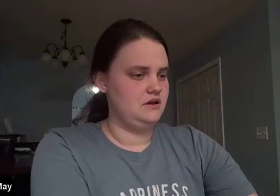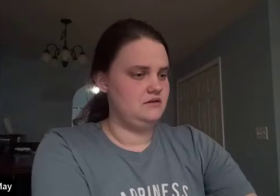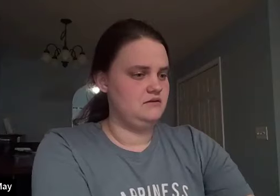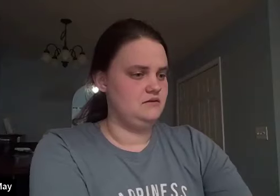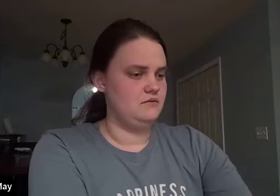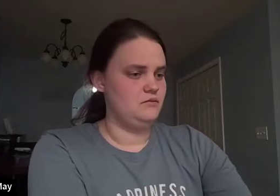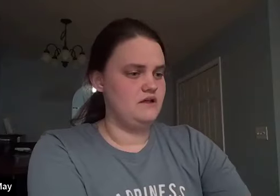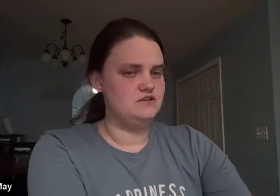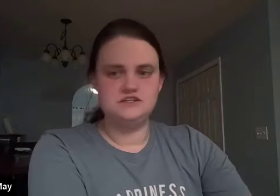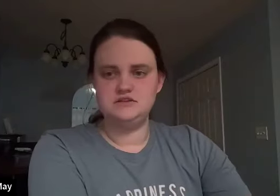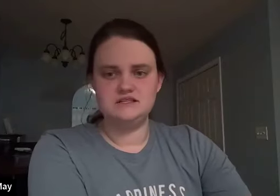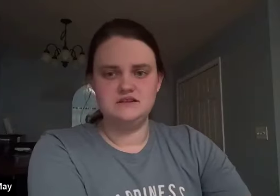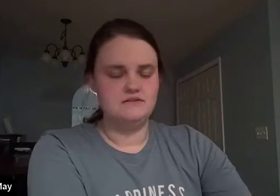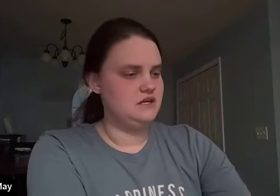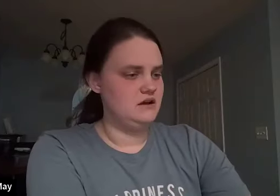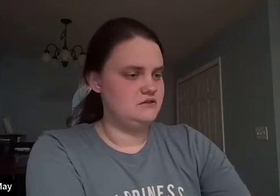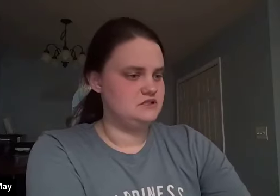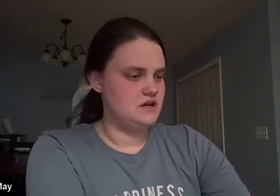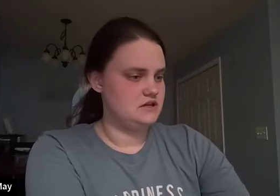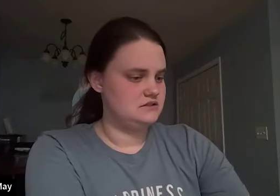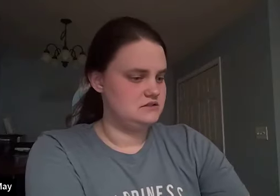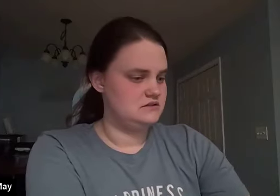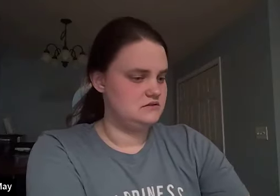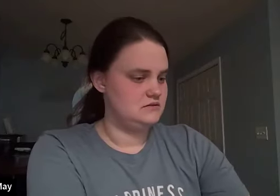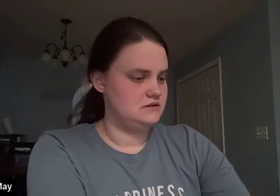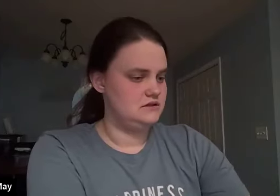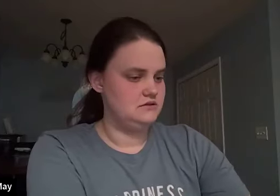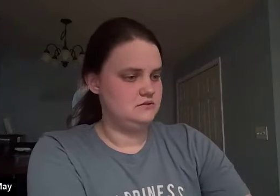Okay. And while I do this, you guys can think of any other signs.